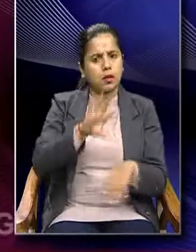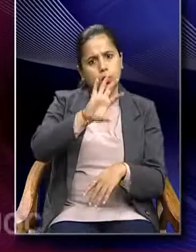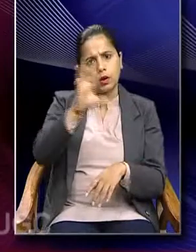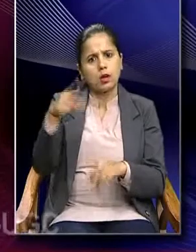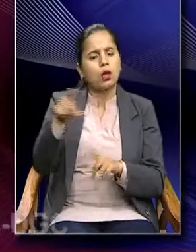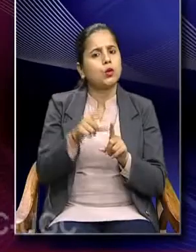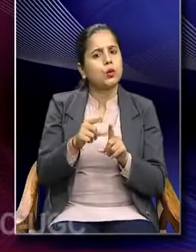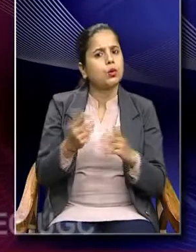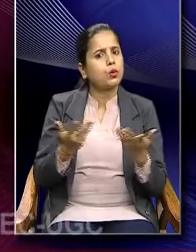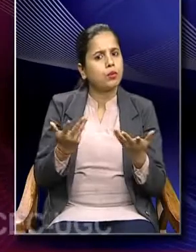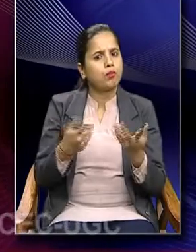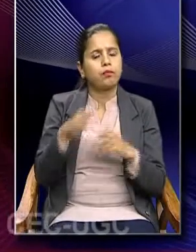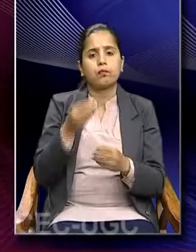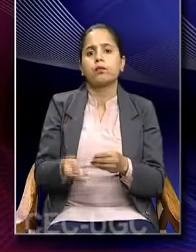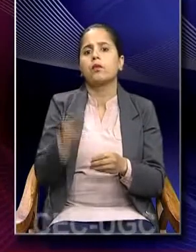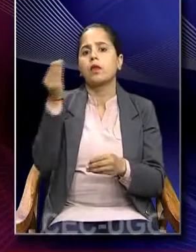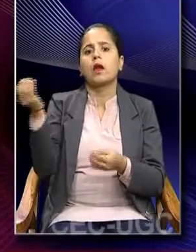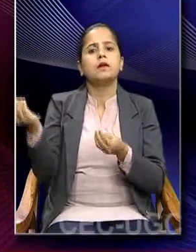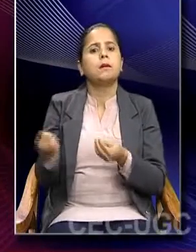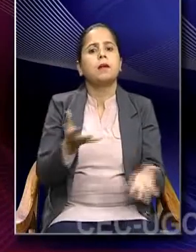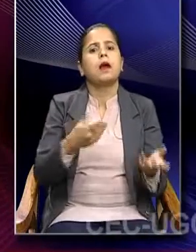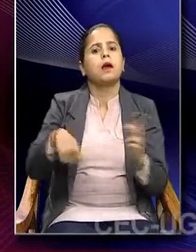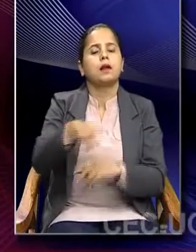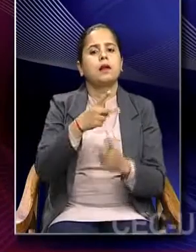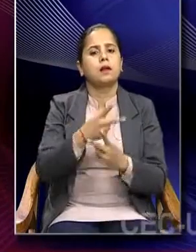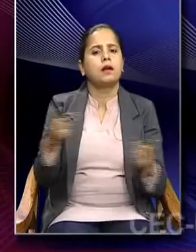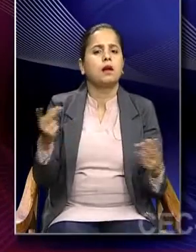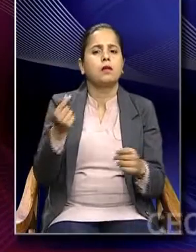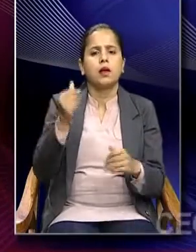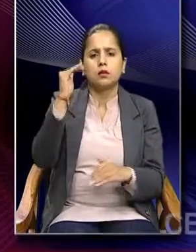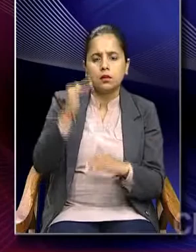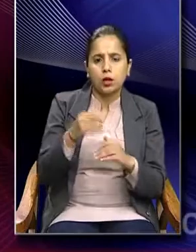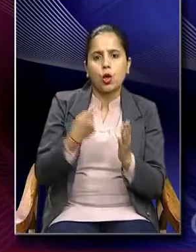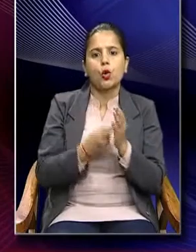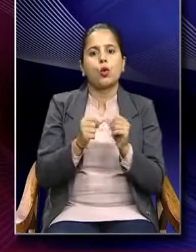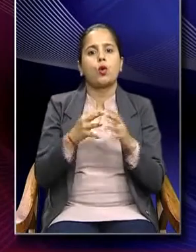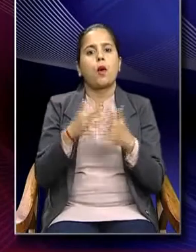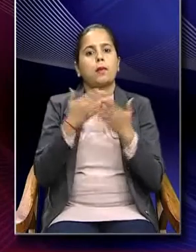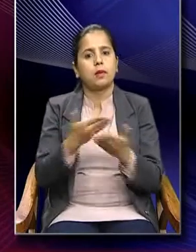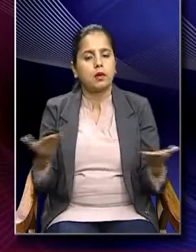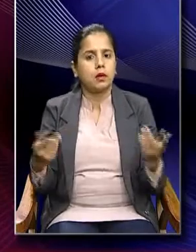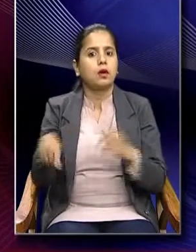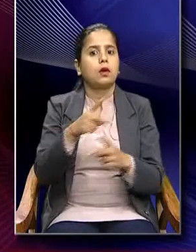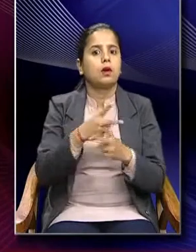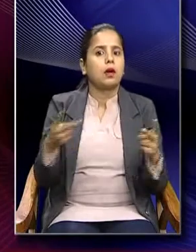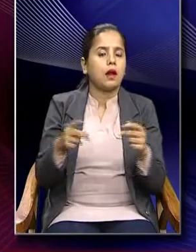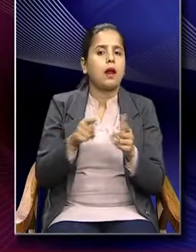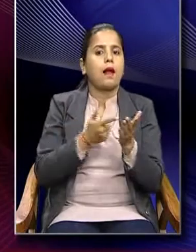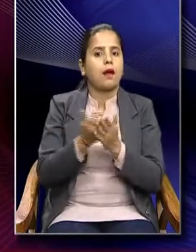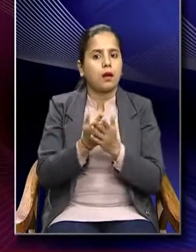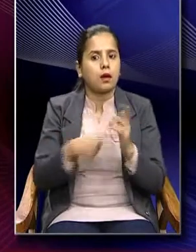what they do, they largely supply cheap materials, right? They supply raw materials, they supply agricultural